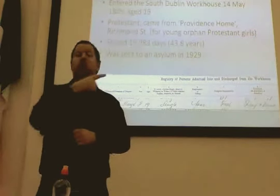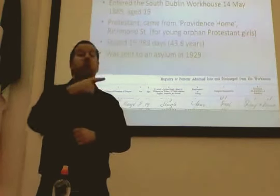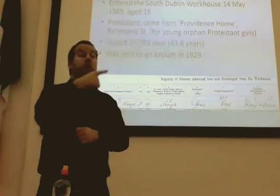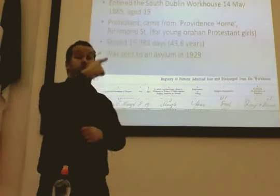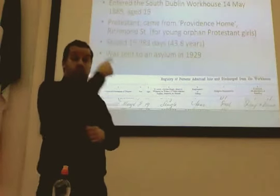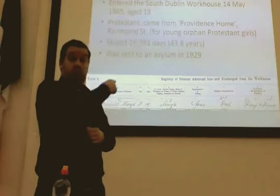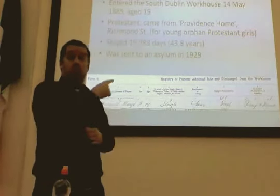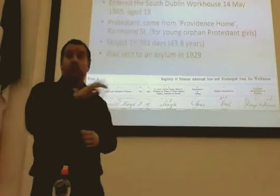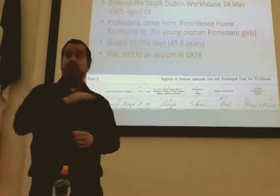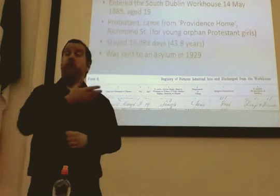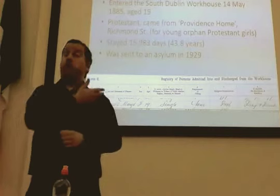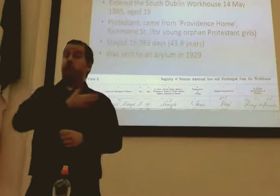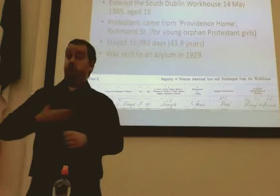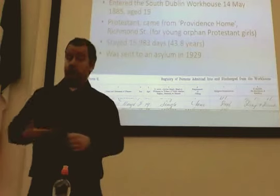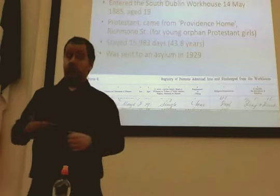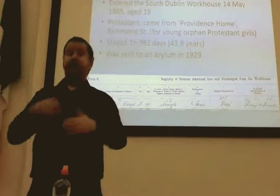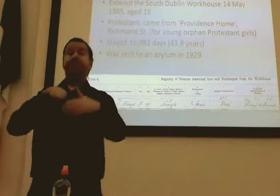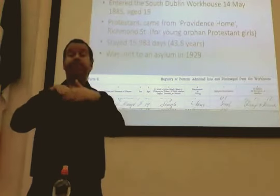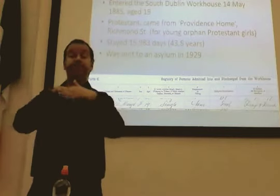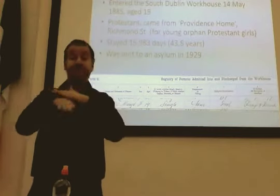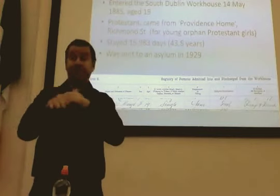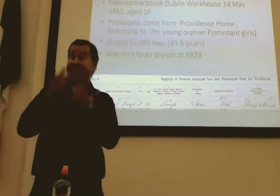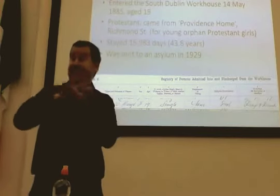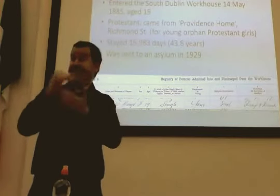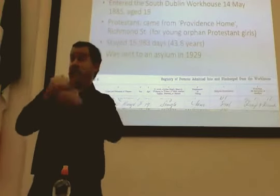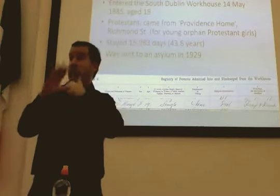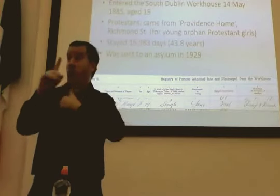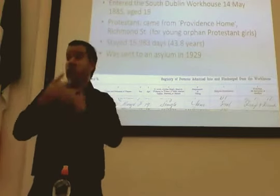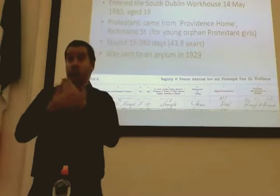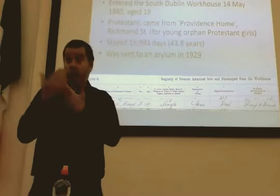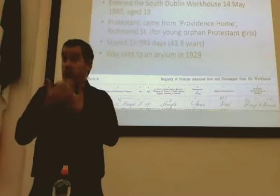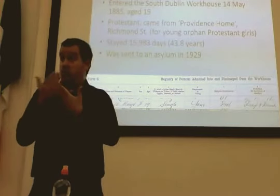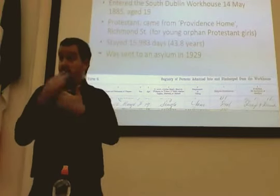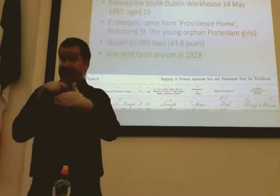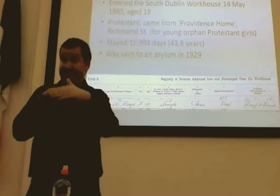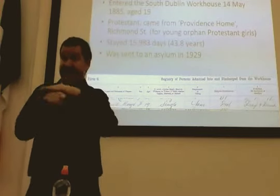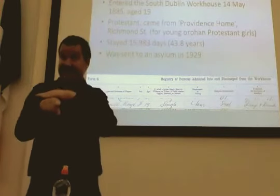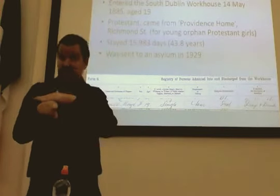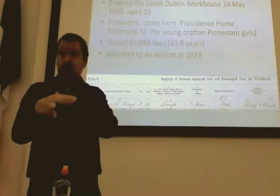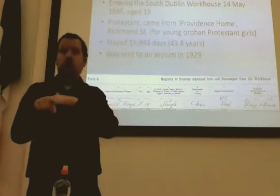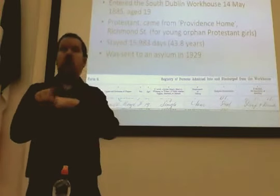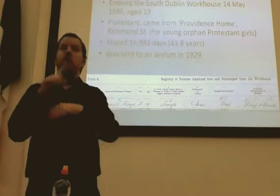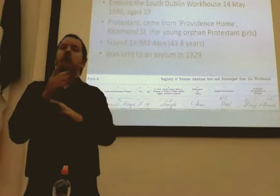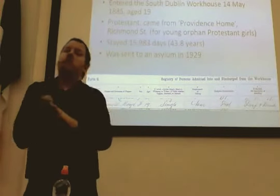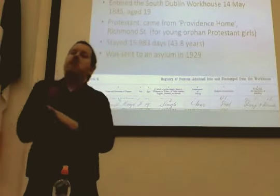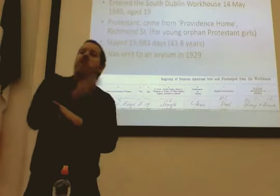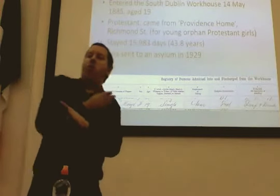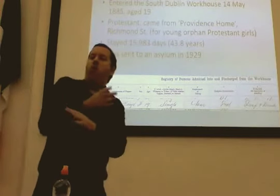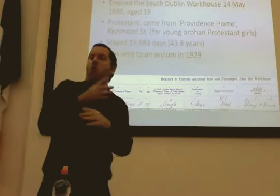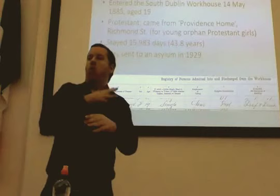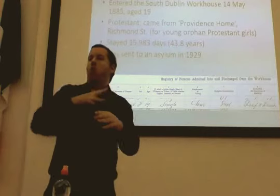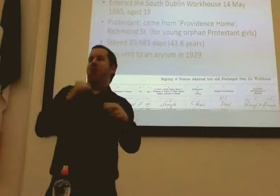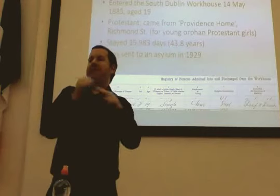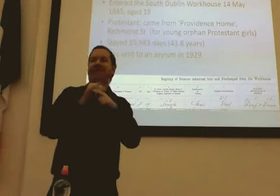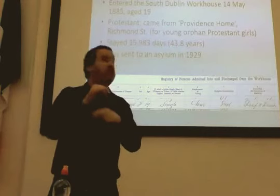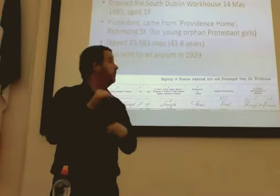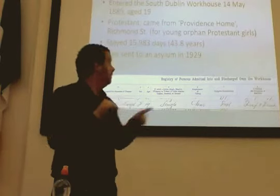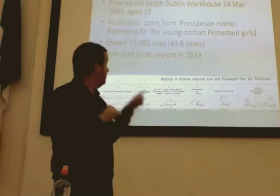And this is the last one from South Dublin. And it was a Protestant woman who was quite young entering the workhouse. And previous to